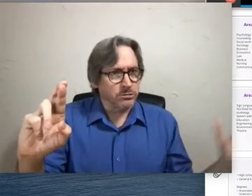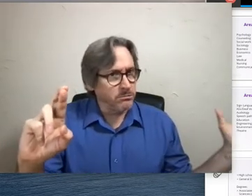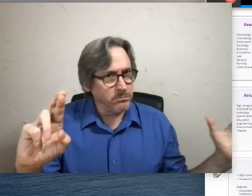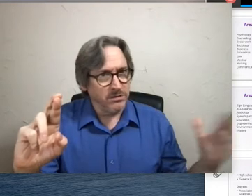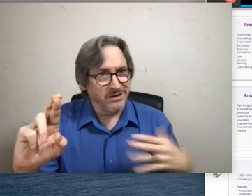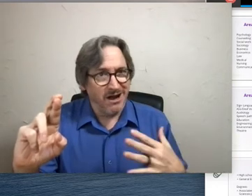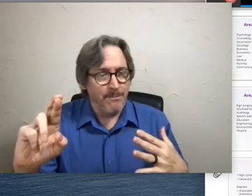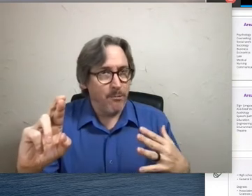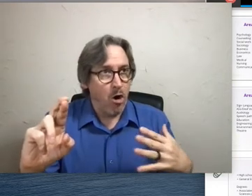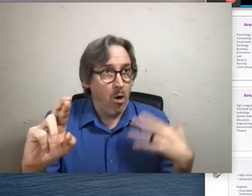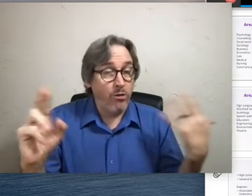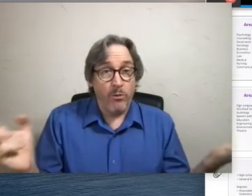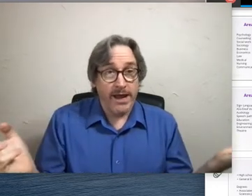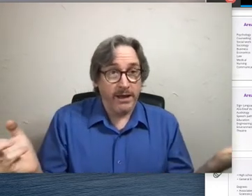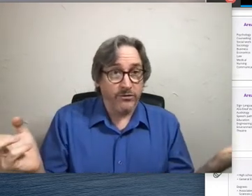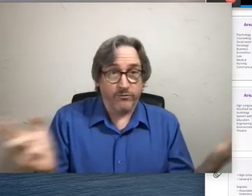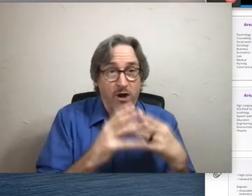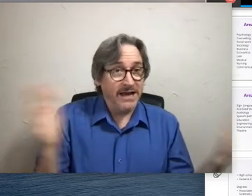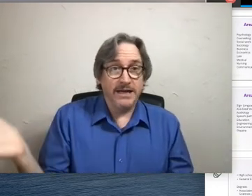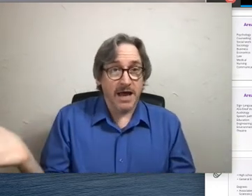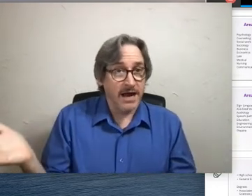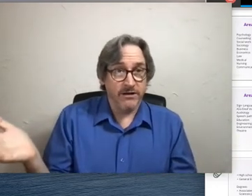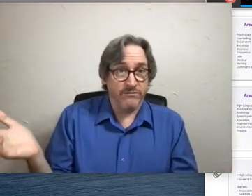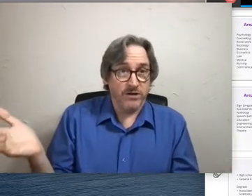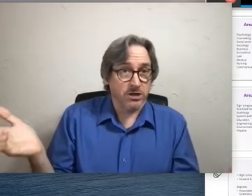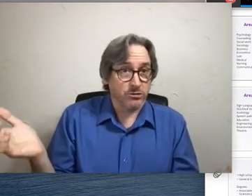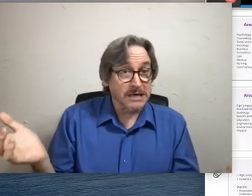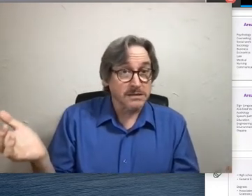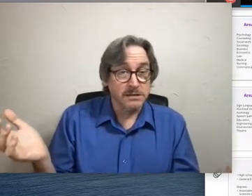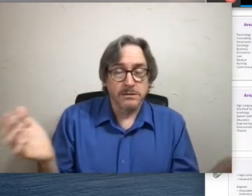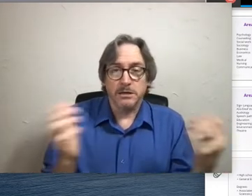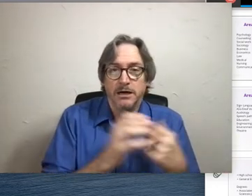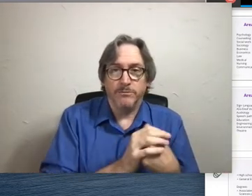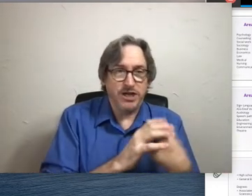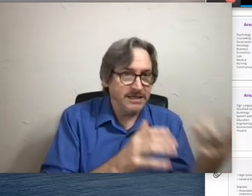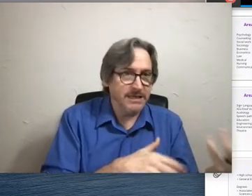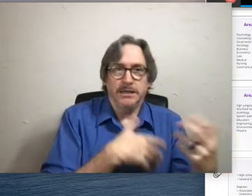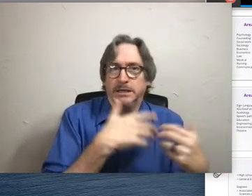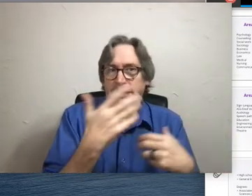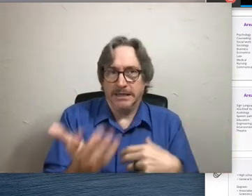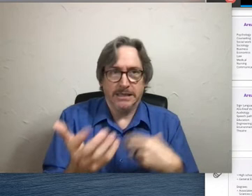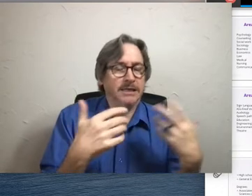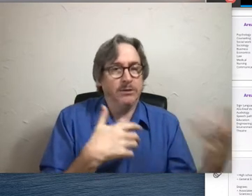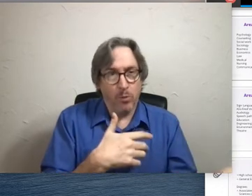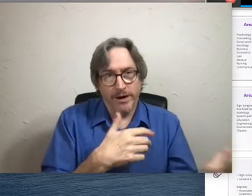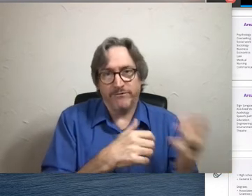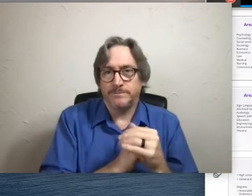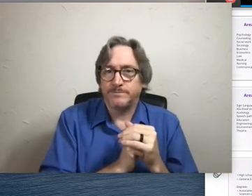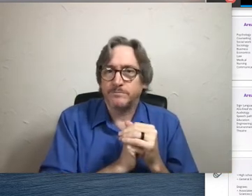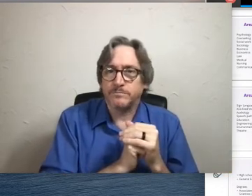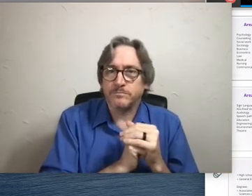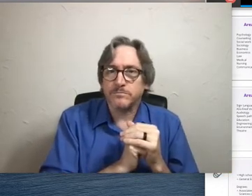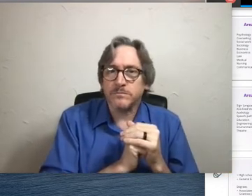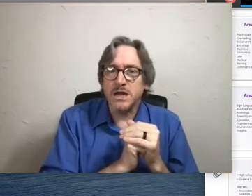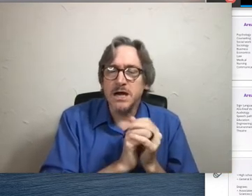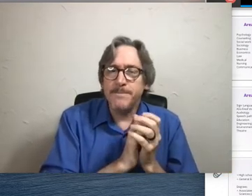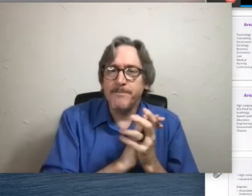doctor all the way for any kind of doctorate, JD, EDD, whatever.